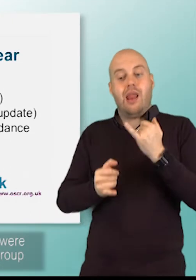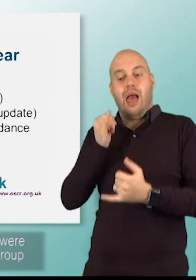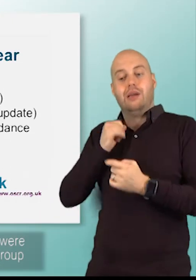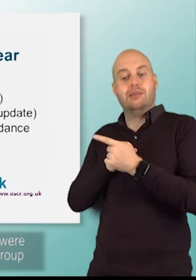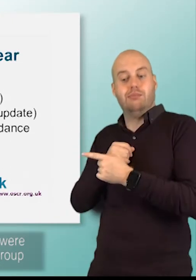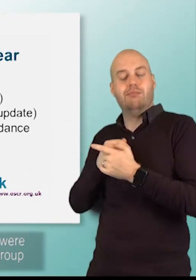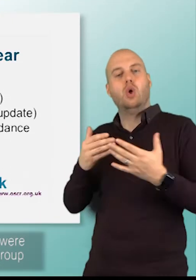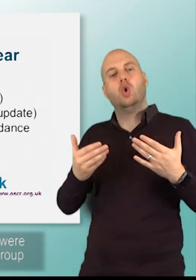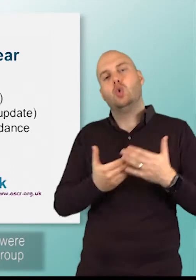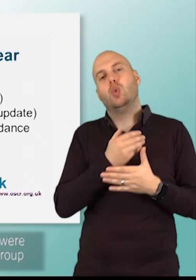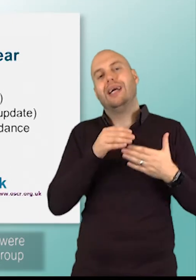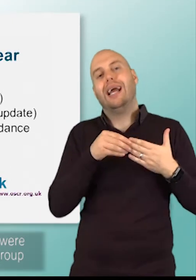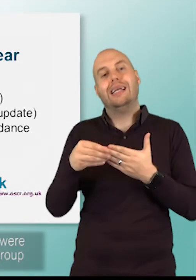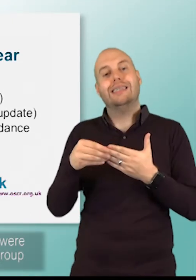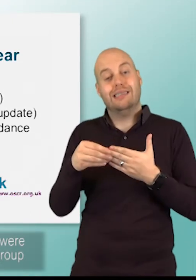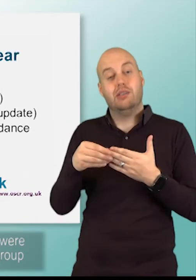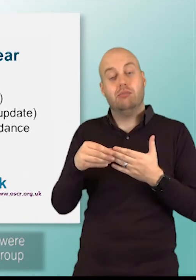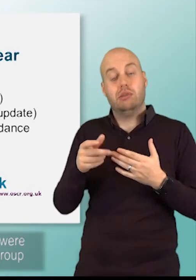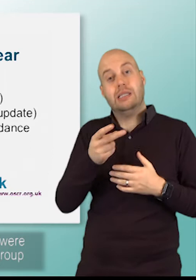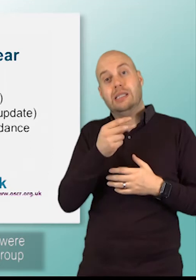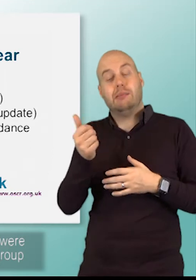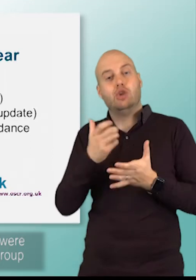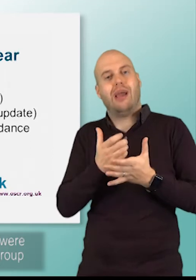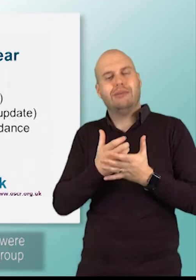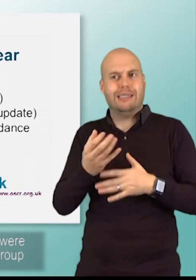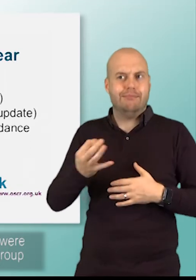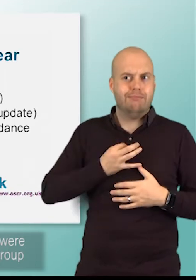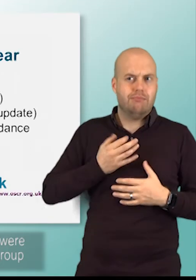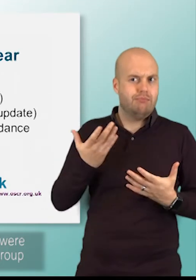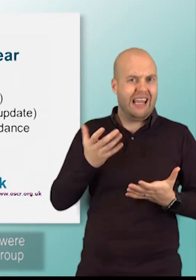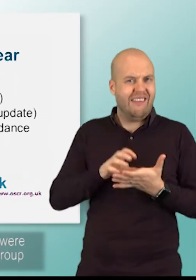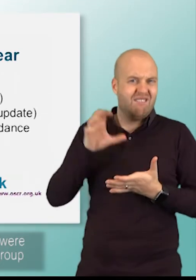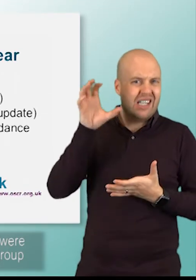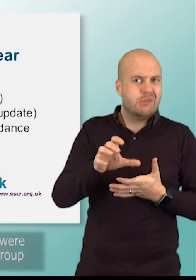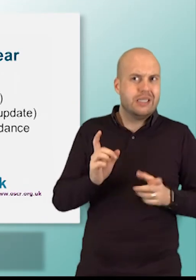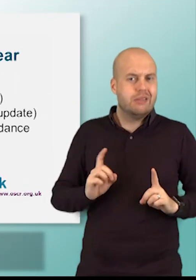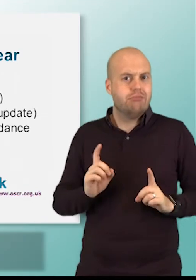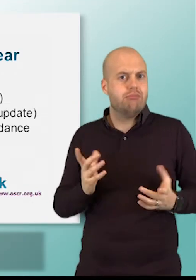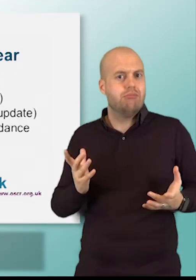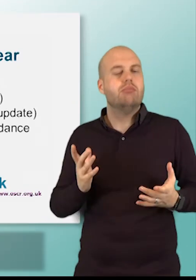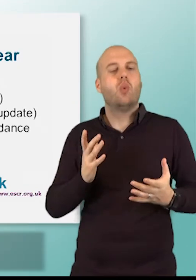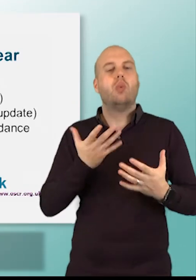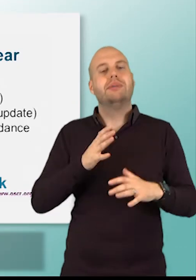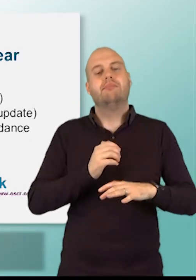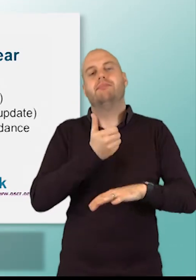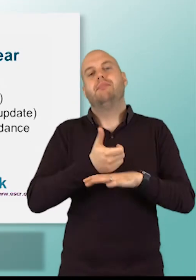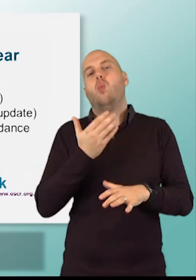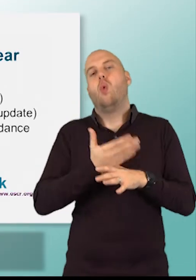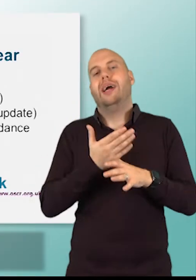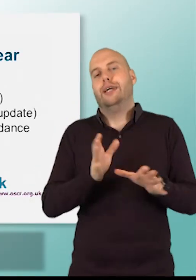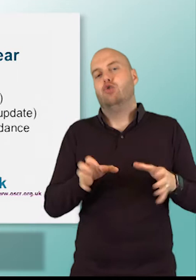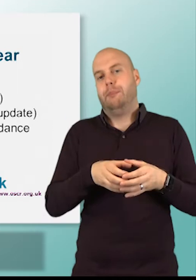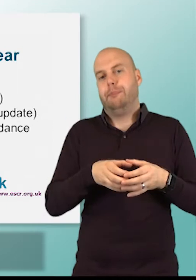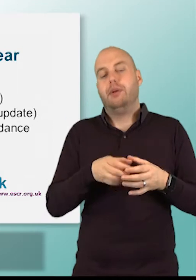guidance. Some charities were asking about investments, so we've had a working group with support from